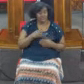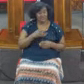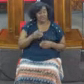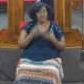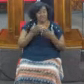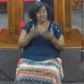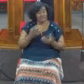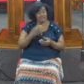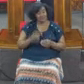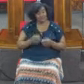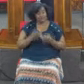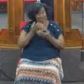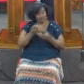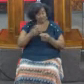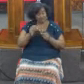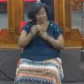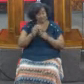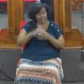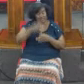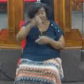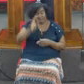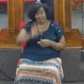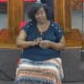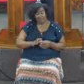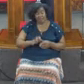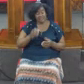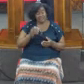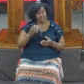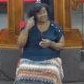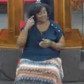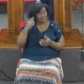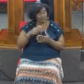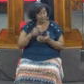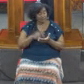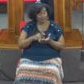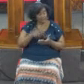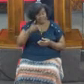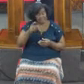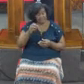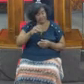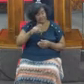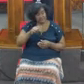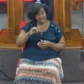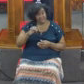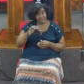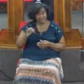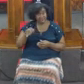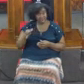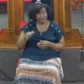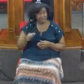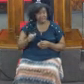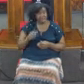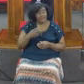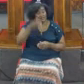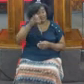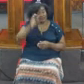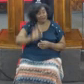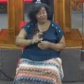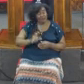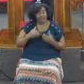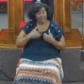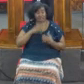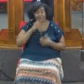some courage from the Word of God. This is what Paul told young Timothy in 2 Timothy 1:7. Listen, God has